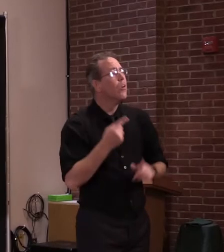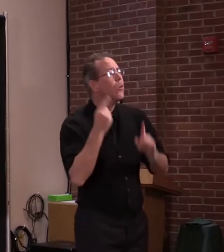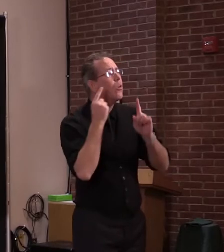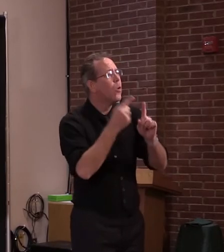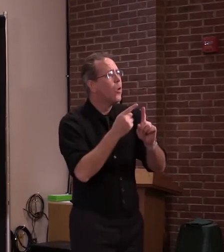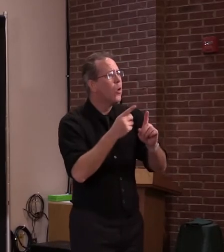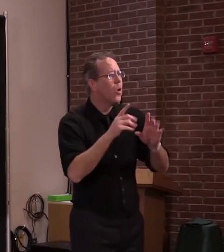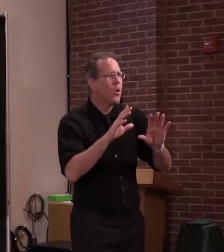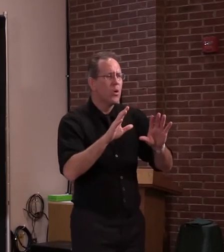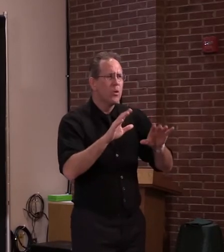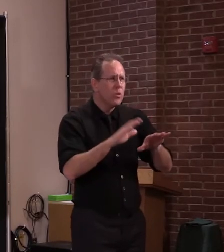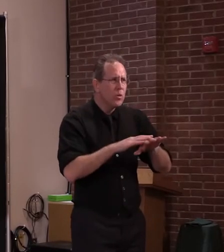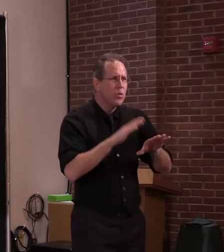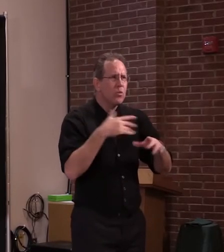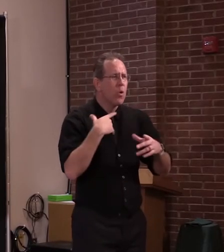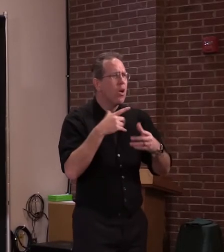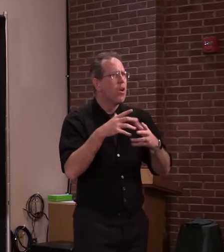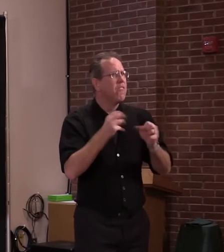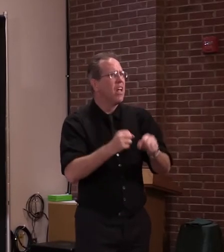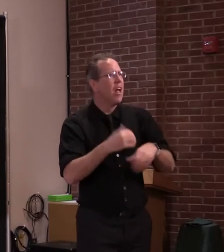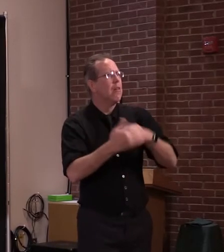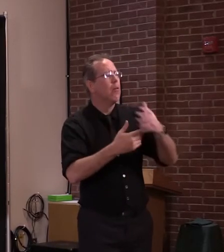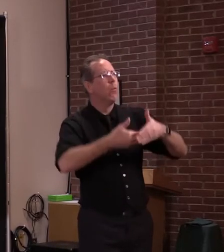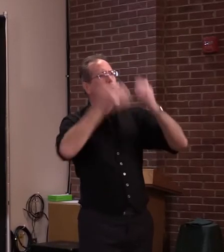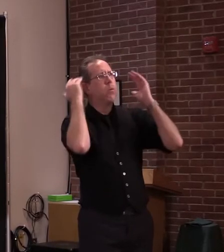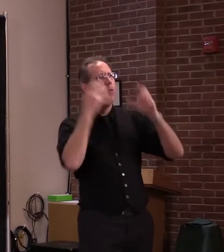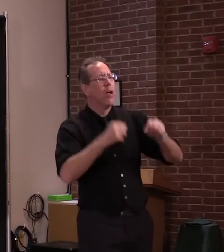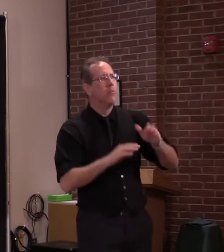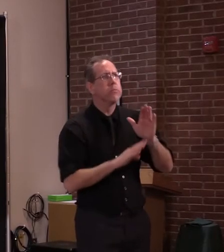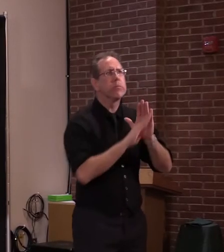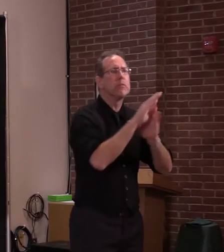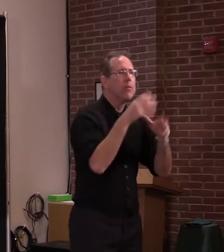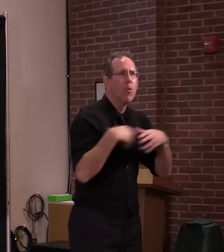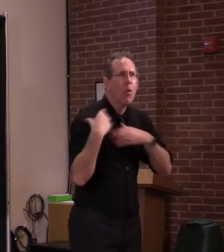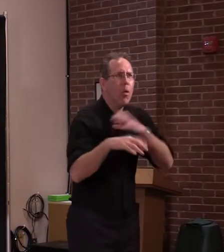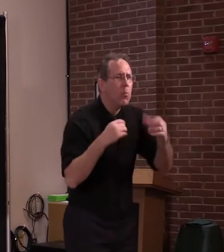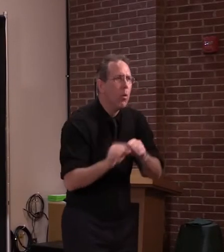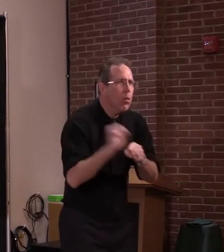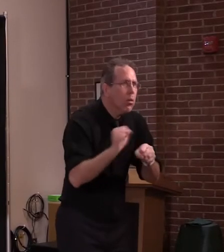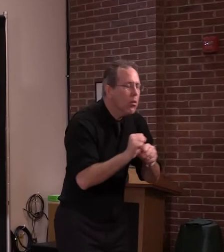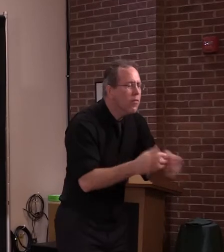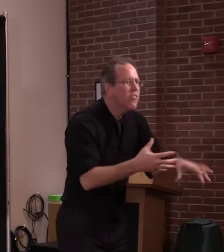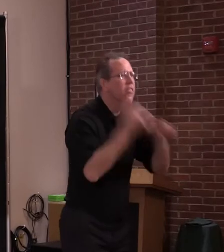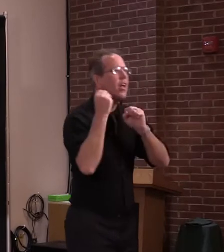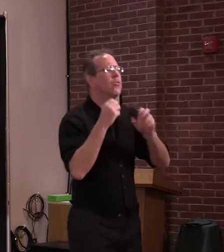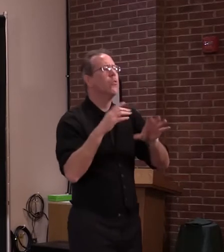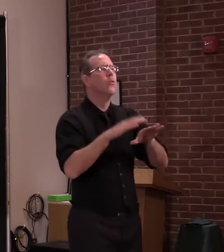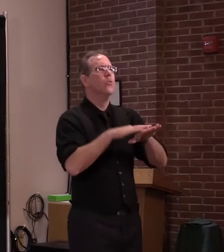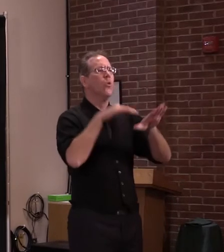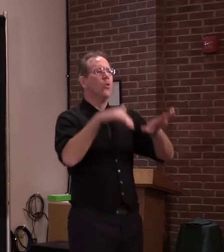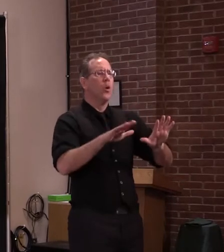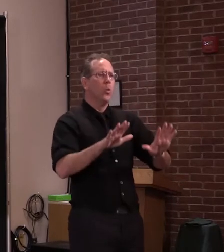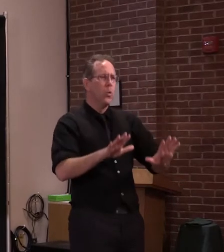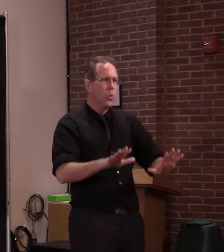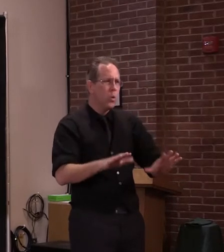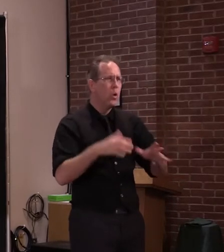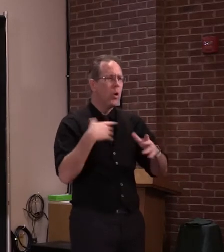schools, nurses in particular, with being contact tracers. This was a much more logical